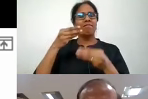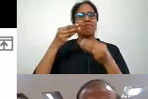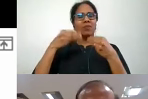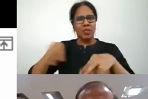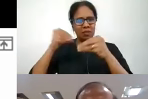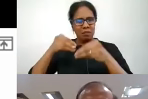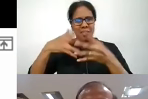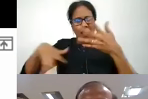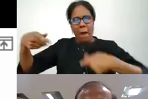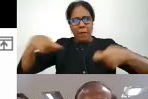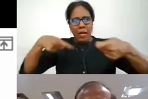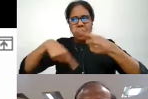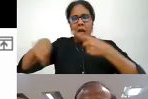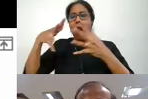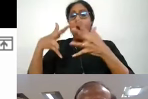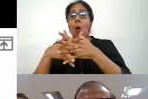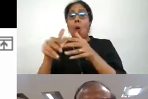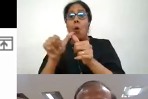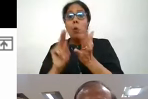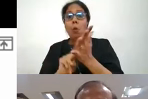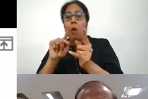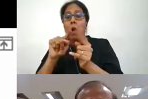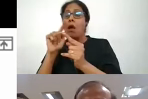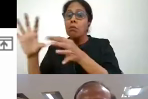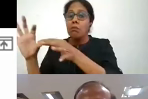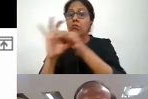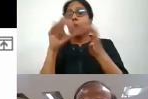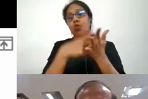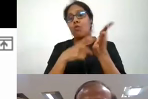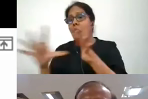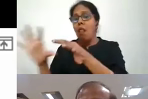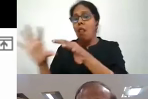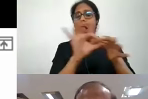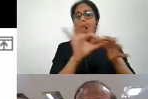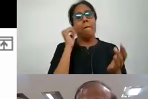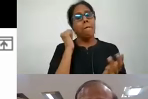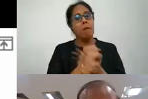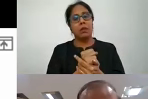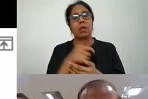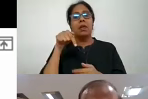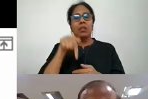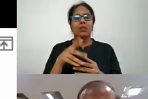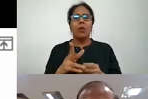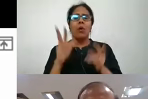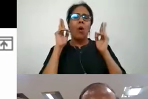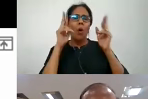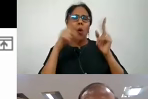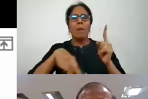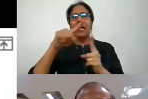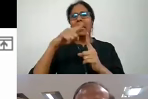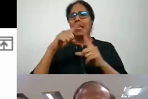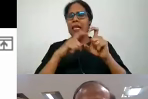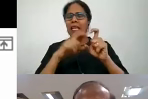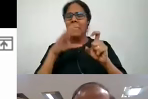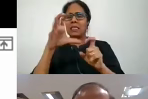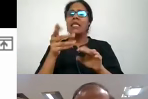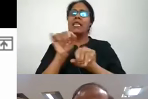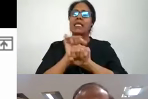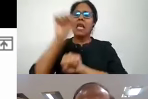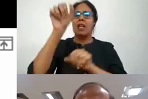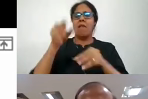WANI compliant. So we recommend that, you know, TEC should certify, of course, non-mandatory, so that, you know, the